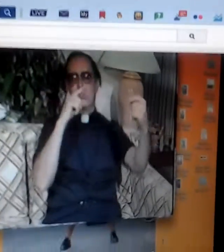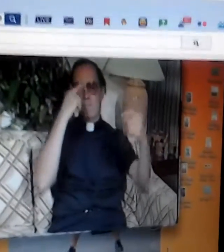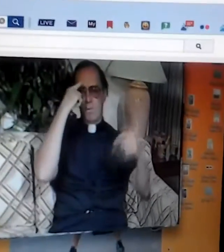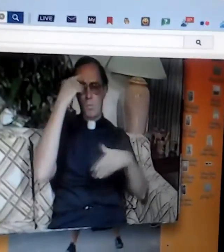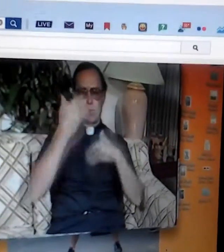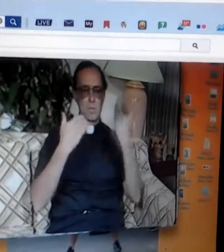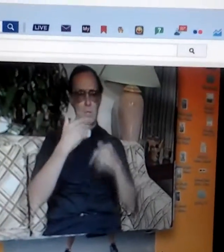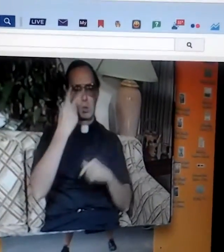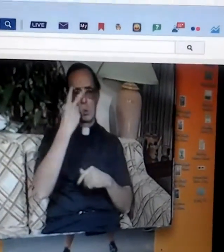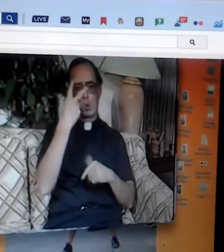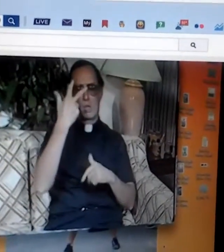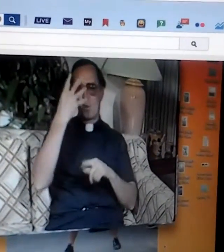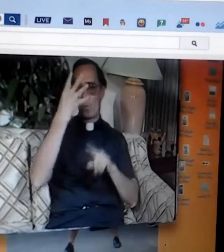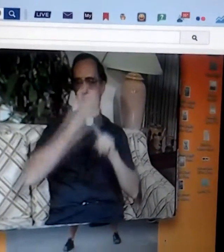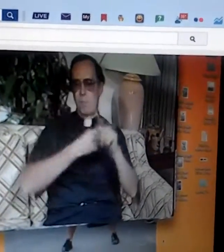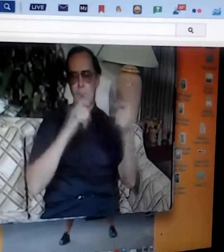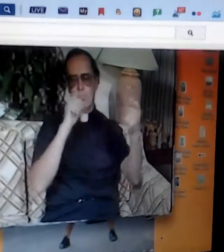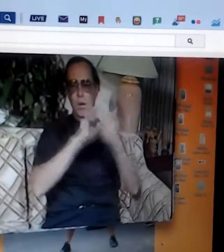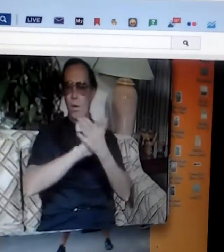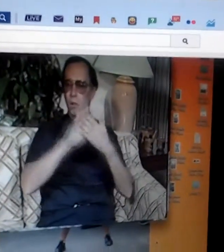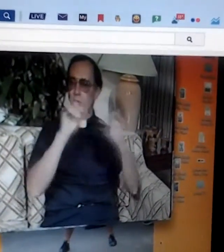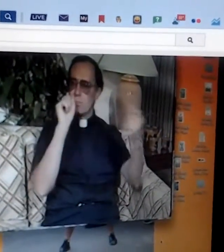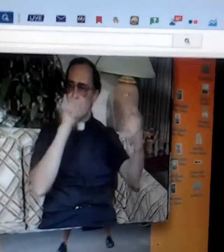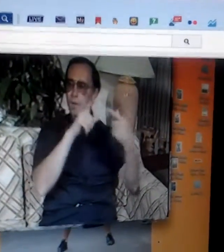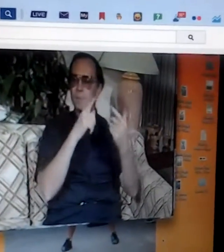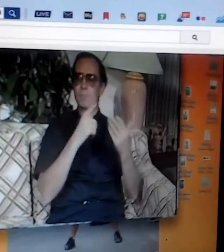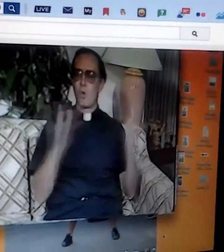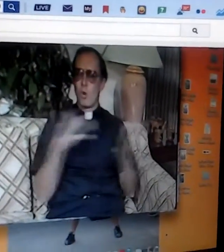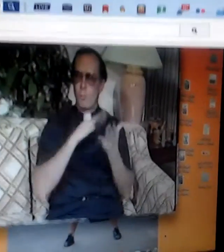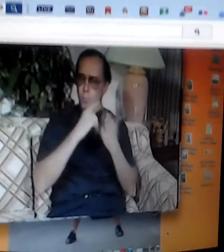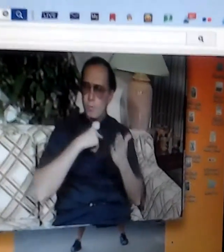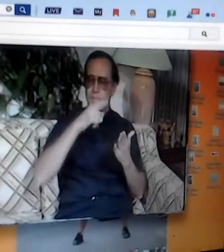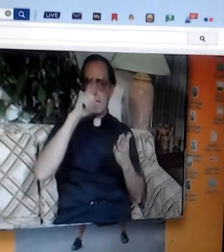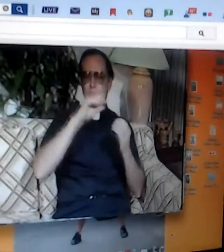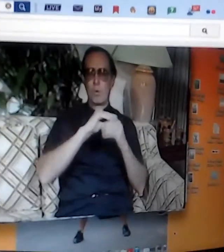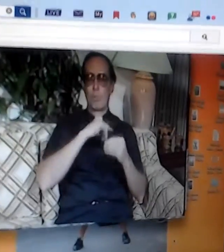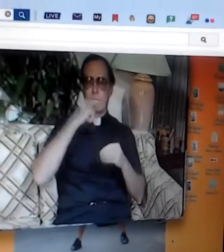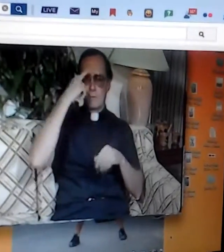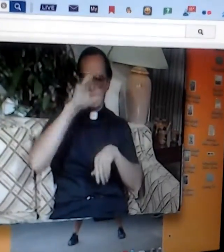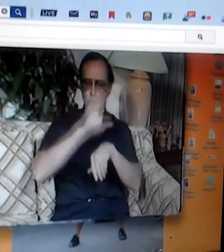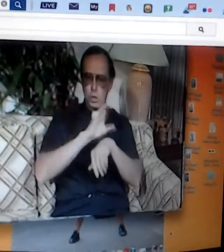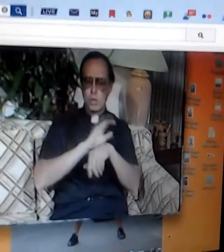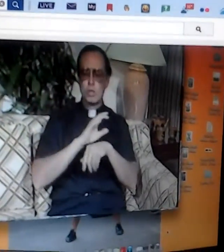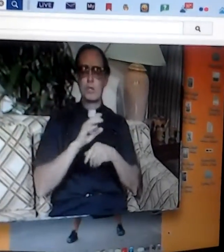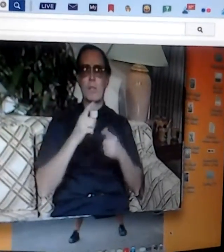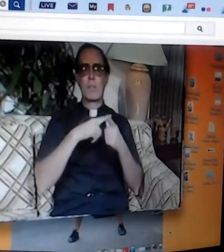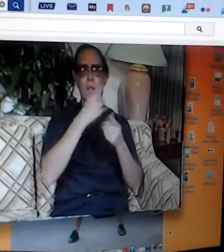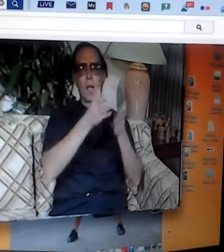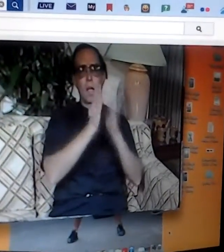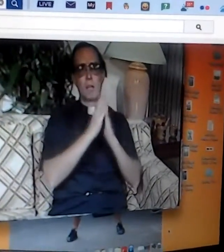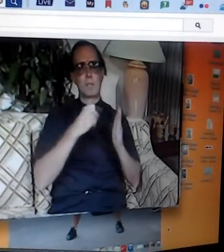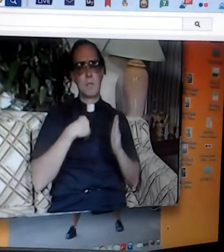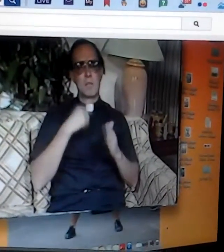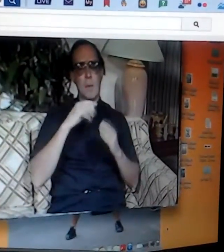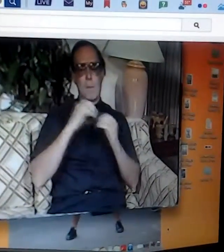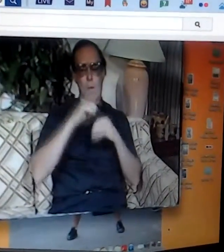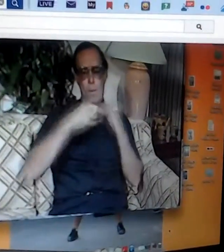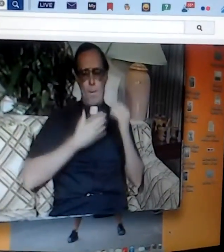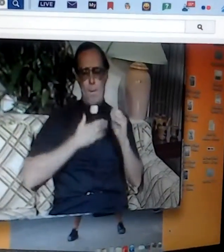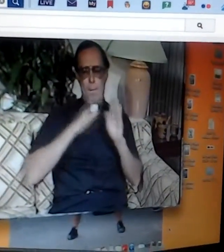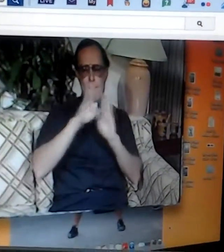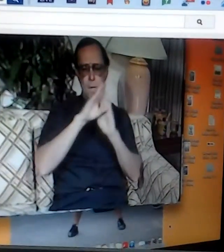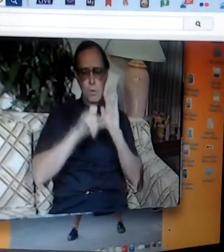We mailed letters back and forth. For about 3 or 4 months, we kept communicating with each other.